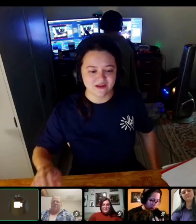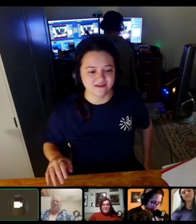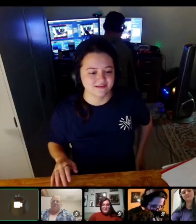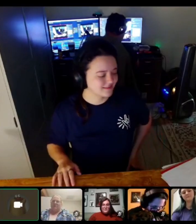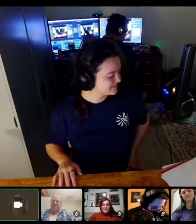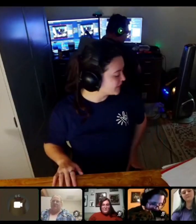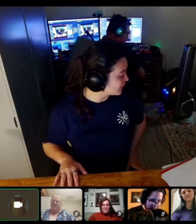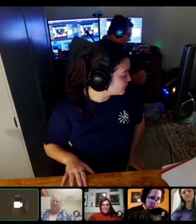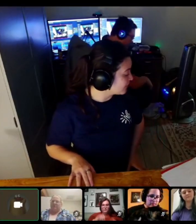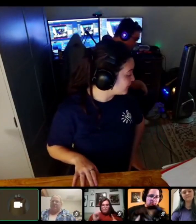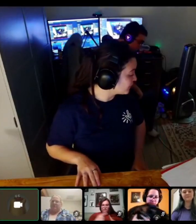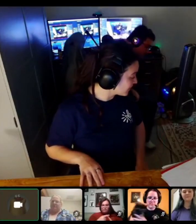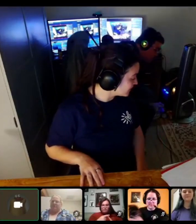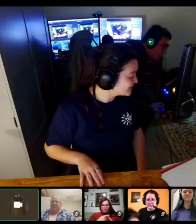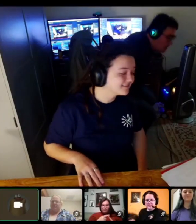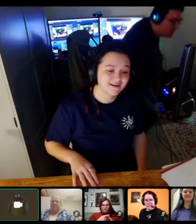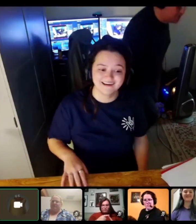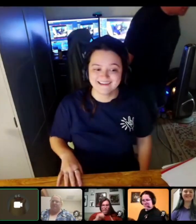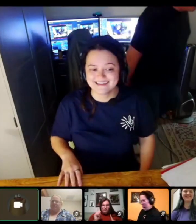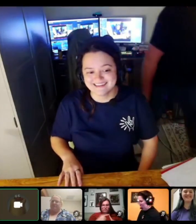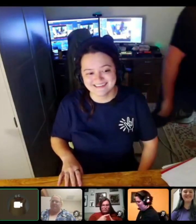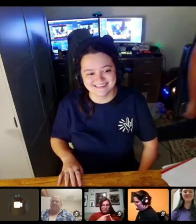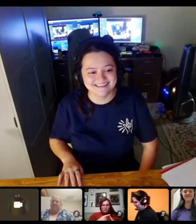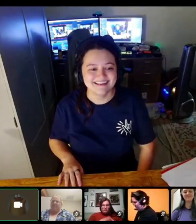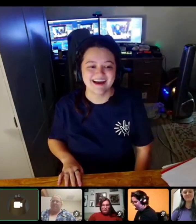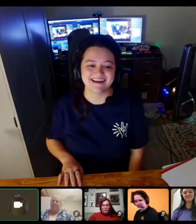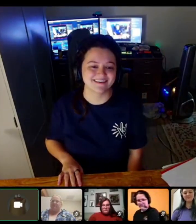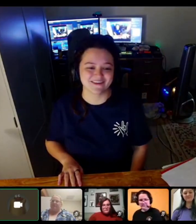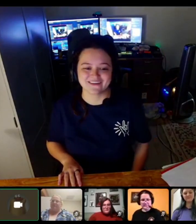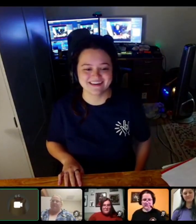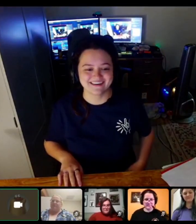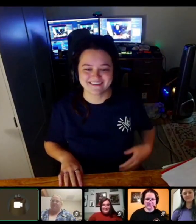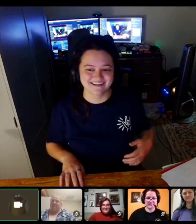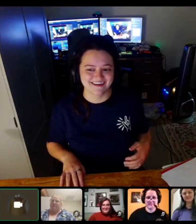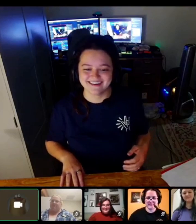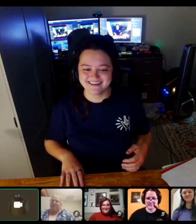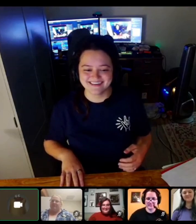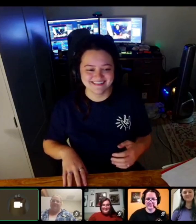When? Oh my word. I don't know if y'all can hear her or not.